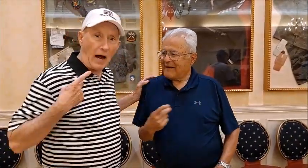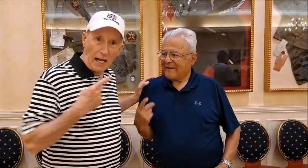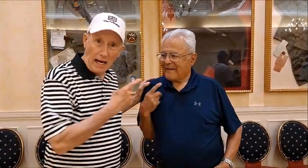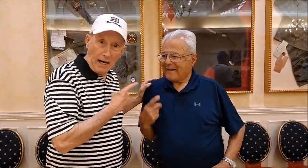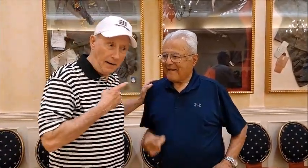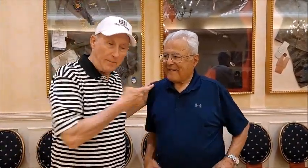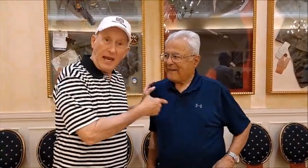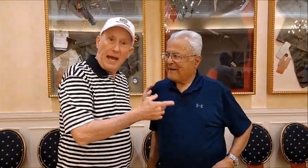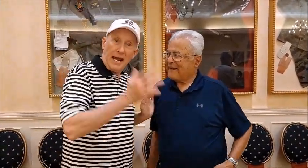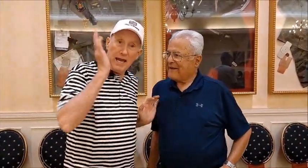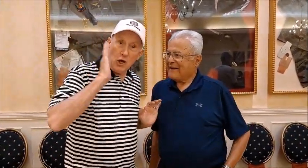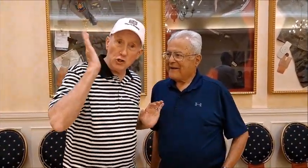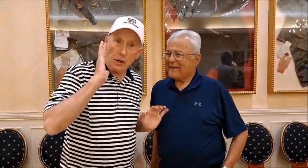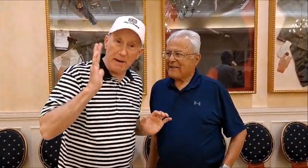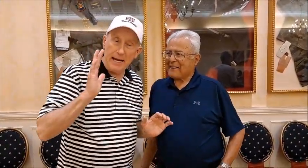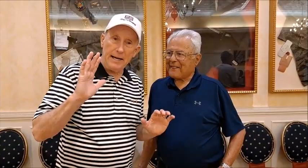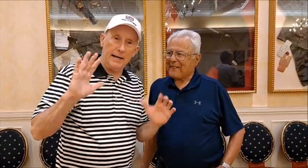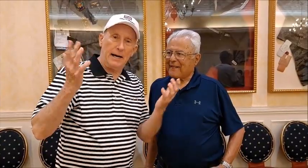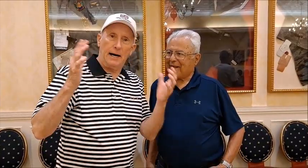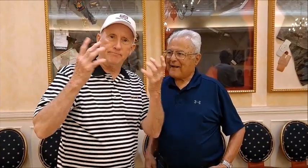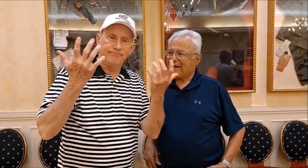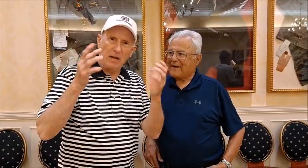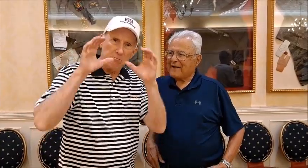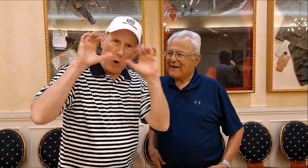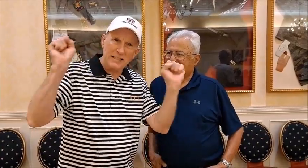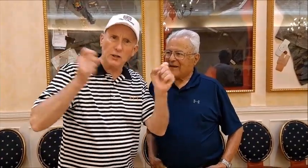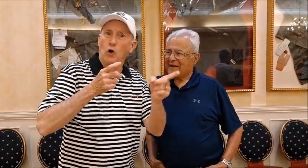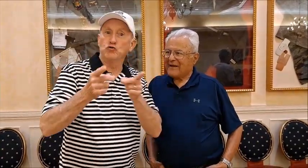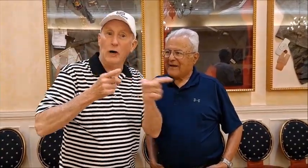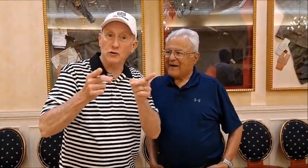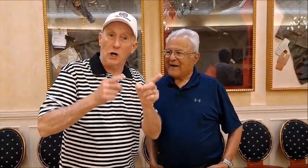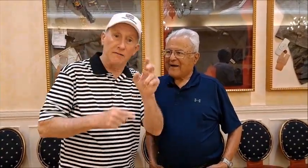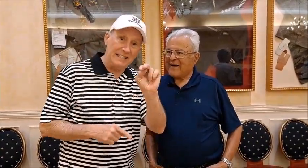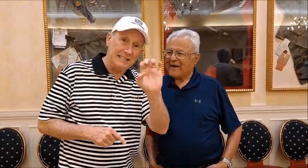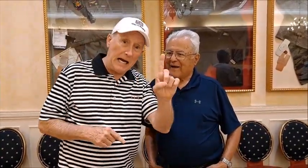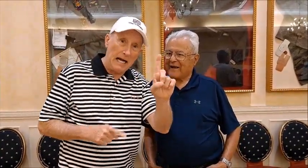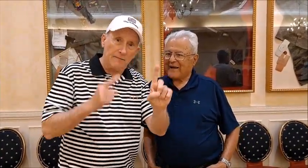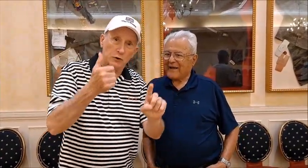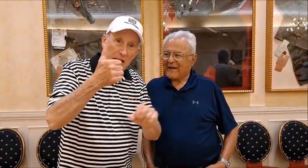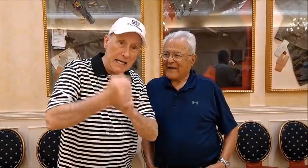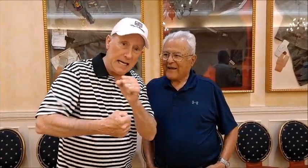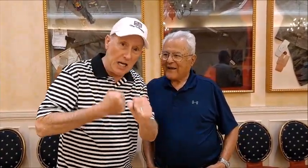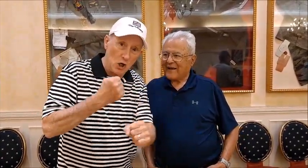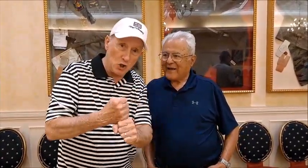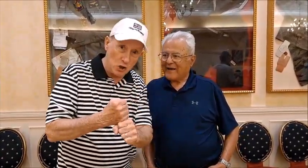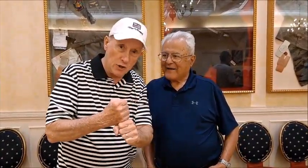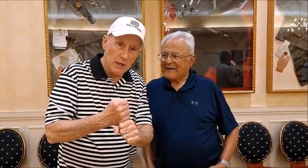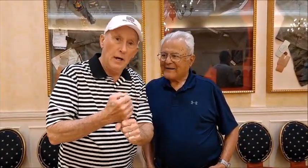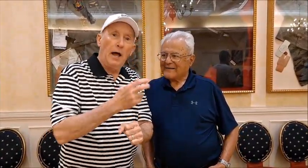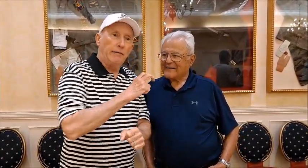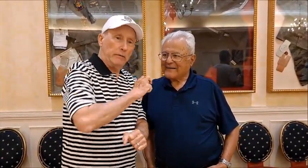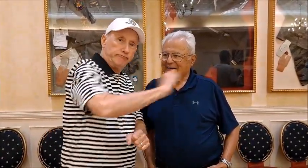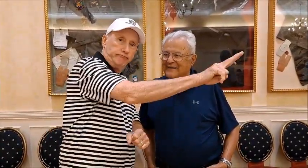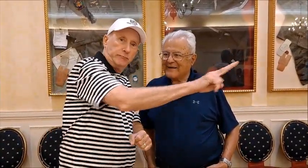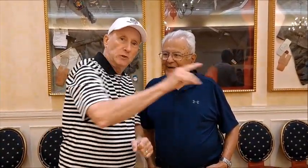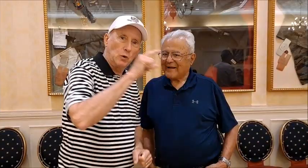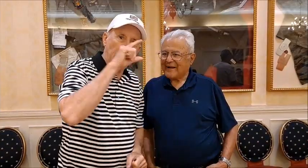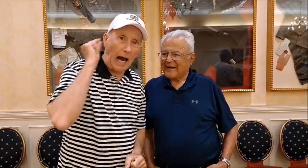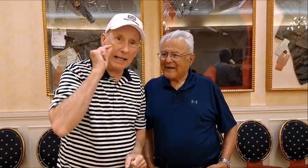DeBella. He used to be Pastor or director of NCIT for 10 years. Then you got it